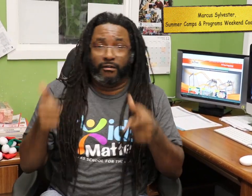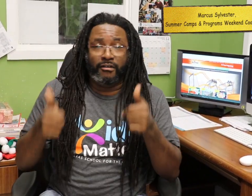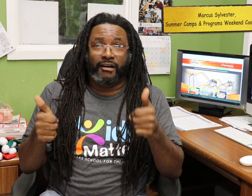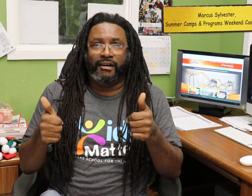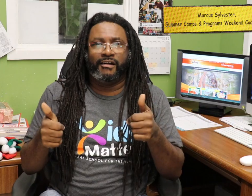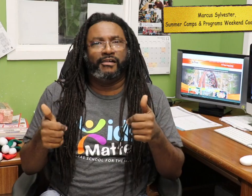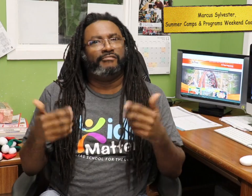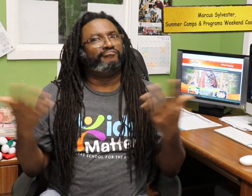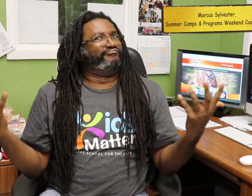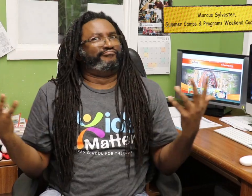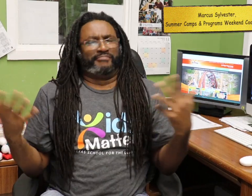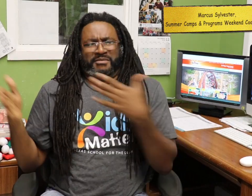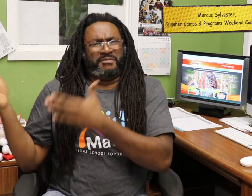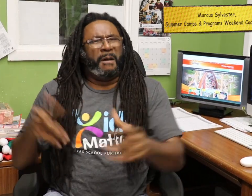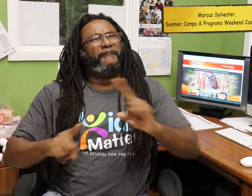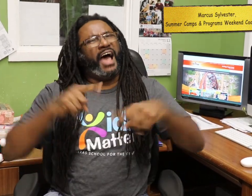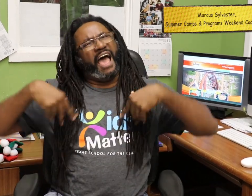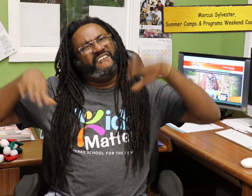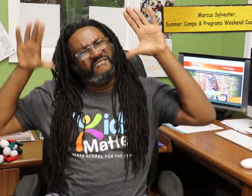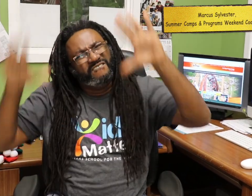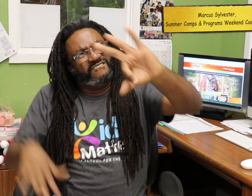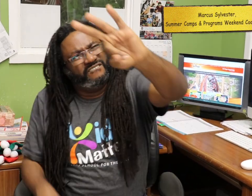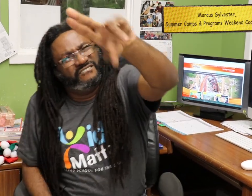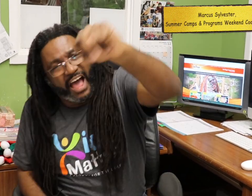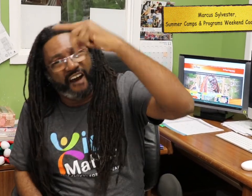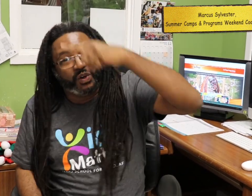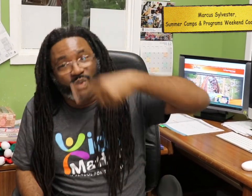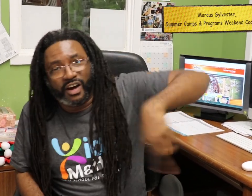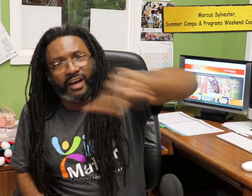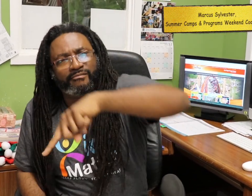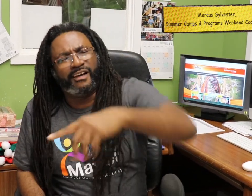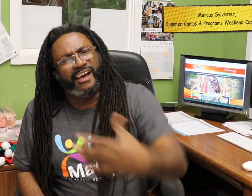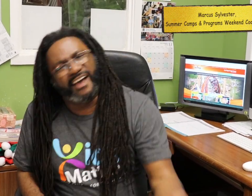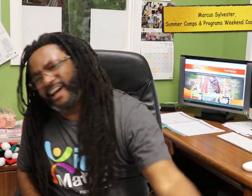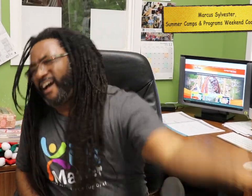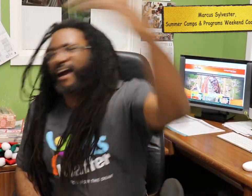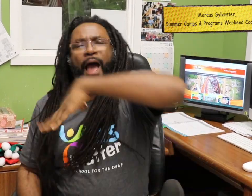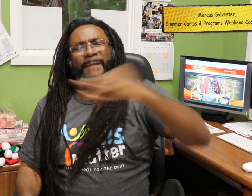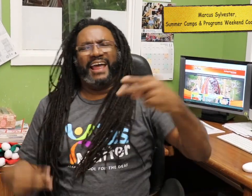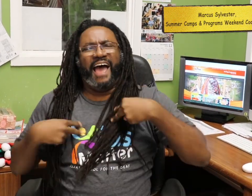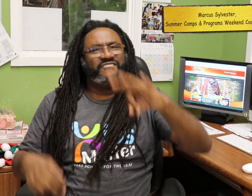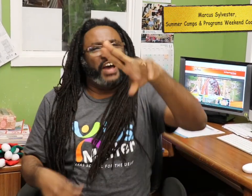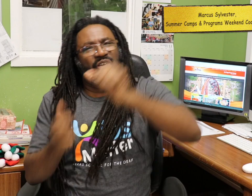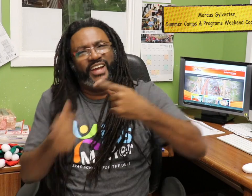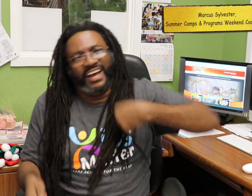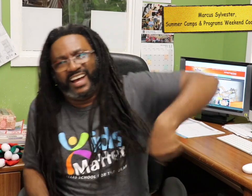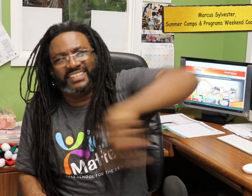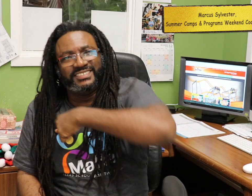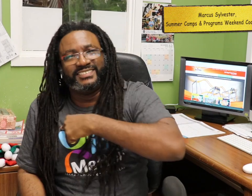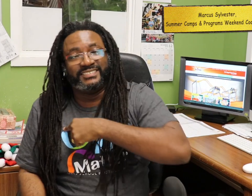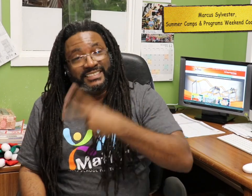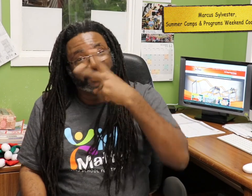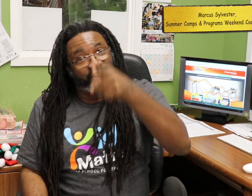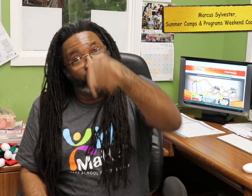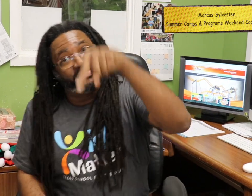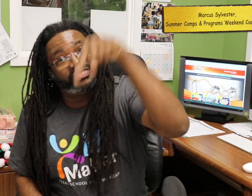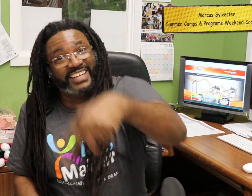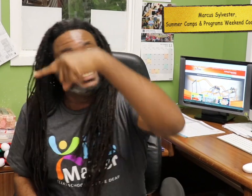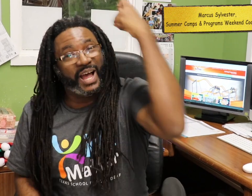ZDT, all these places. But we're going to have so much fun for you guys, so come on down and have fun with us. See you this